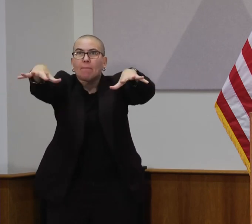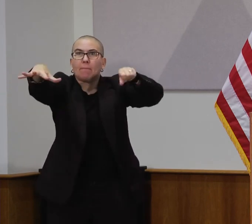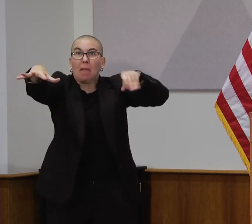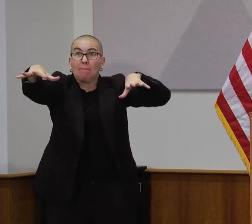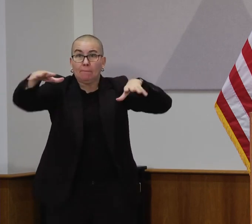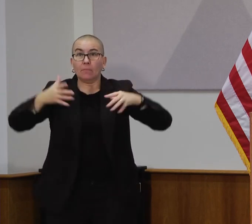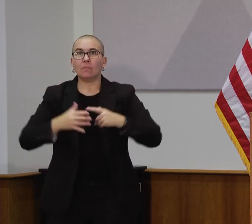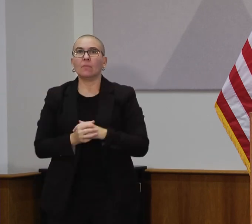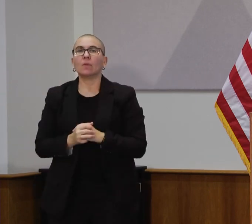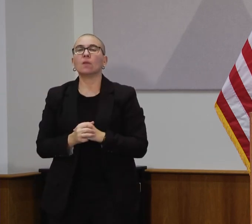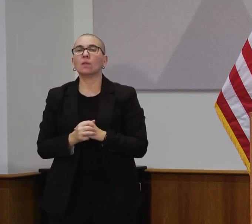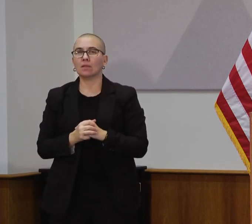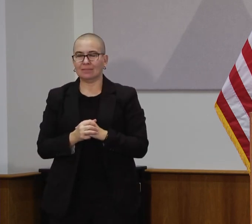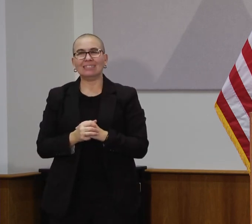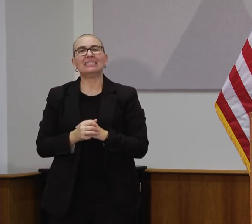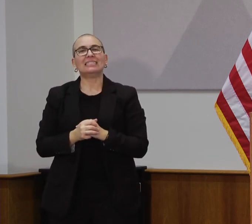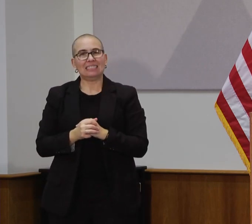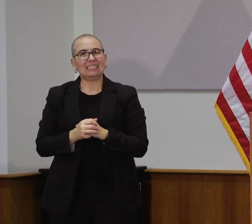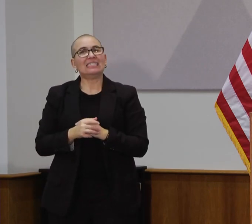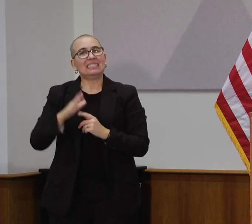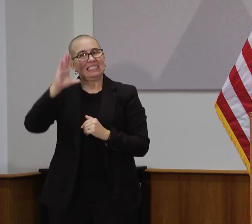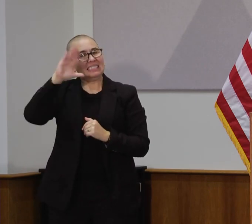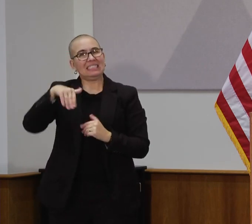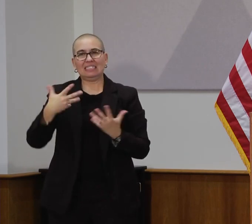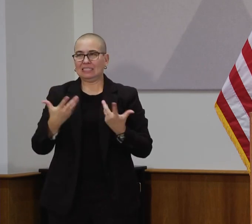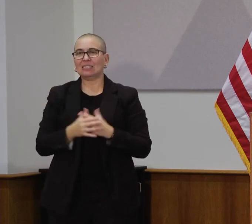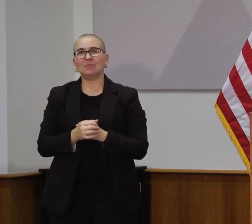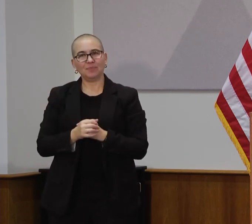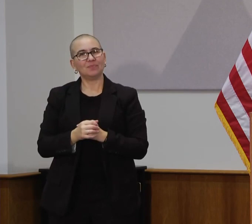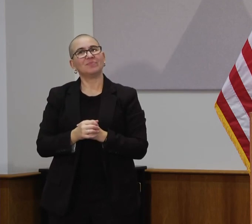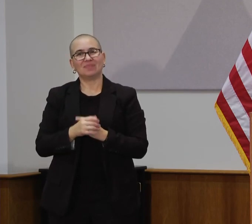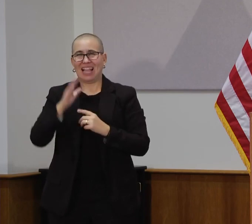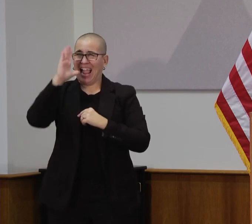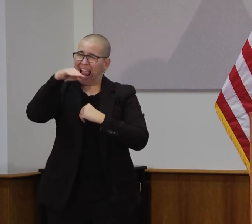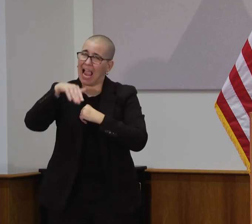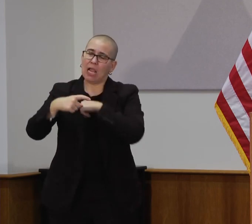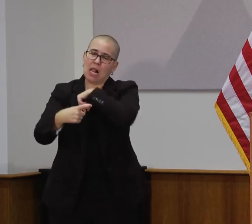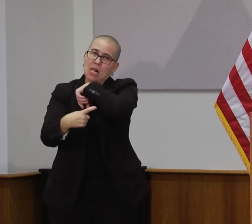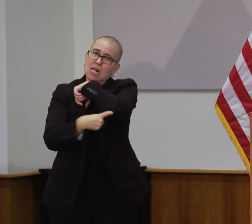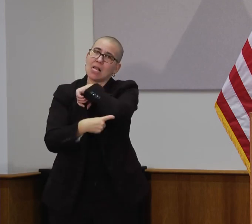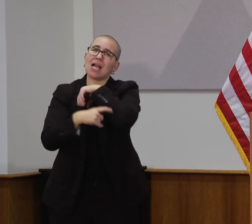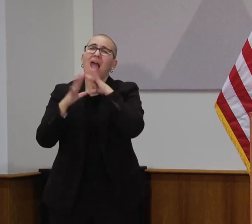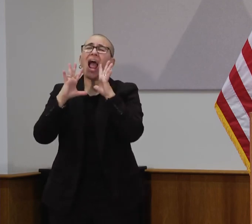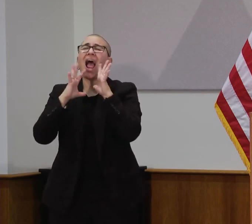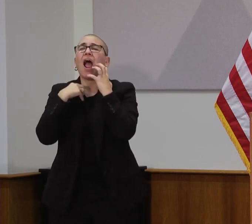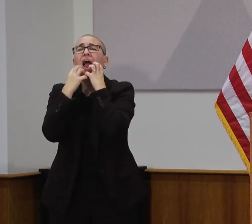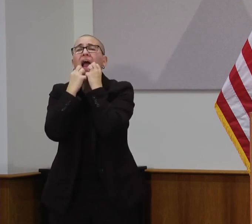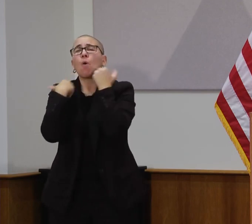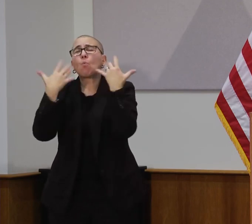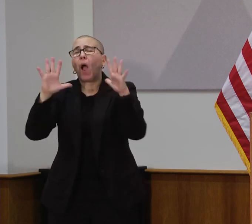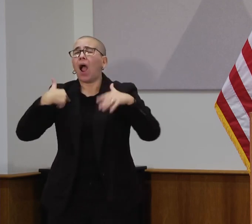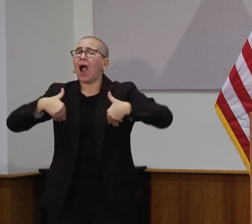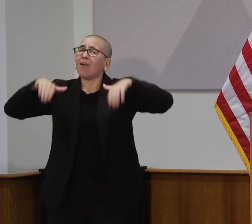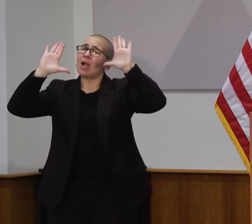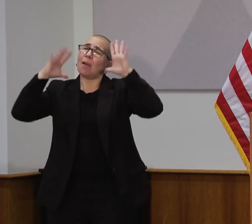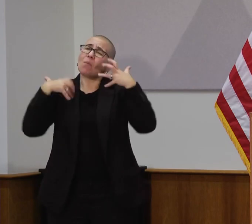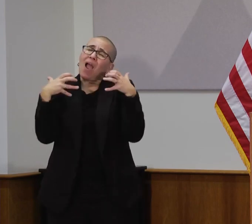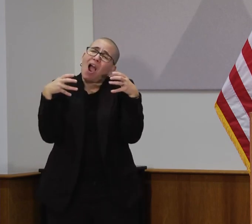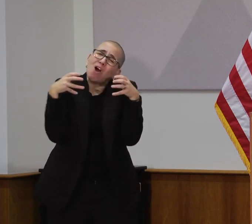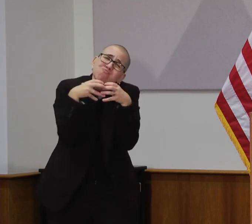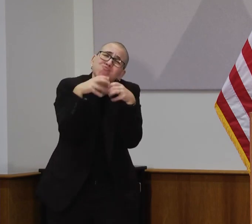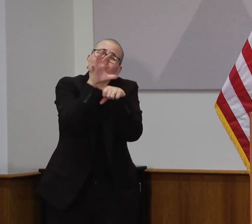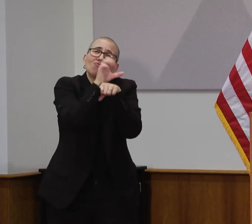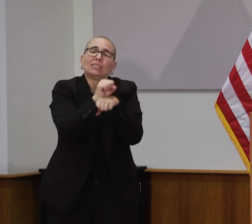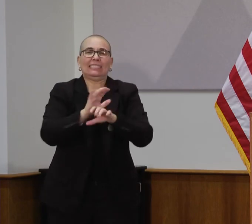So that's why, as tempting as it is to just stick with our cherished traditions this year, we really need people to reconsider